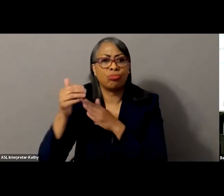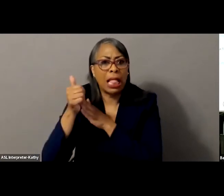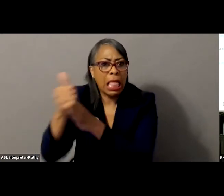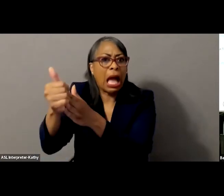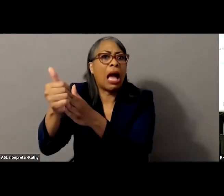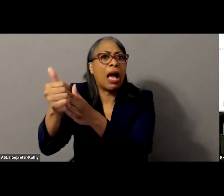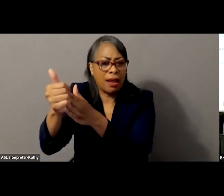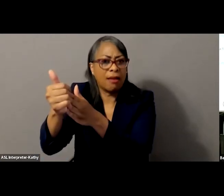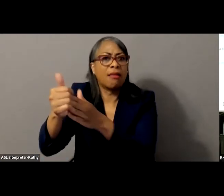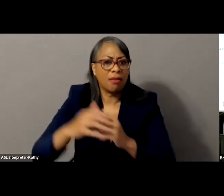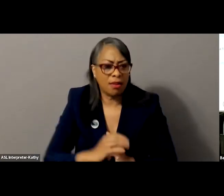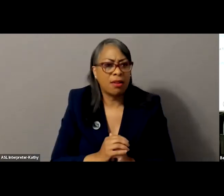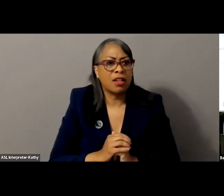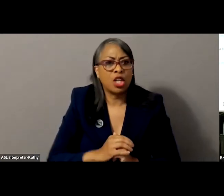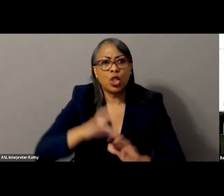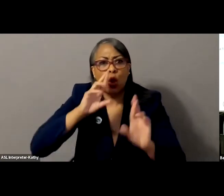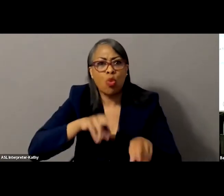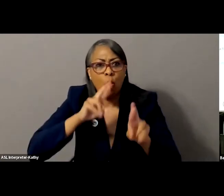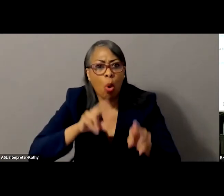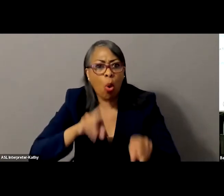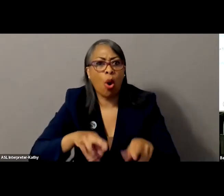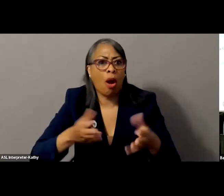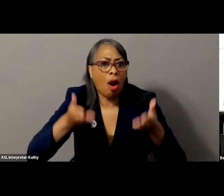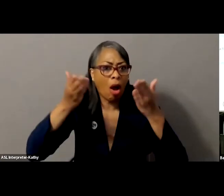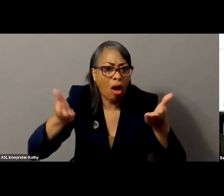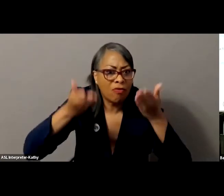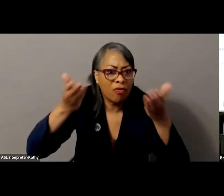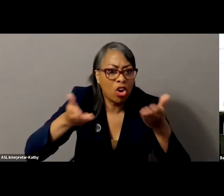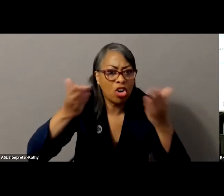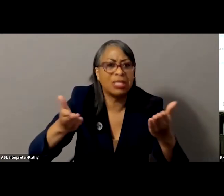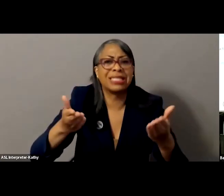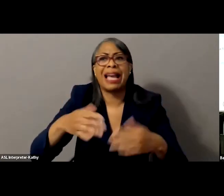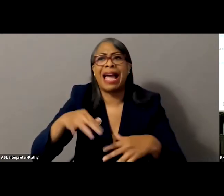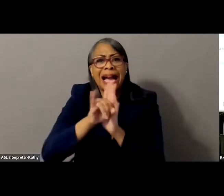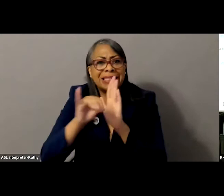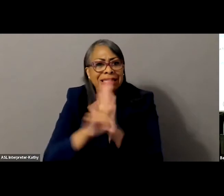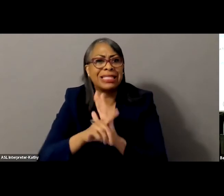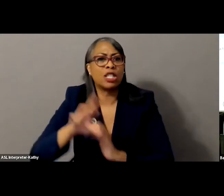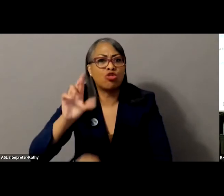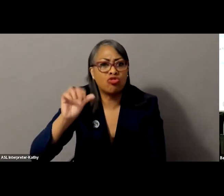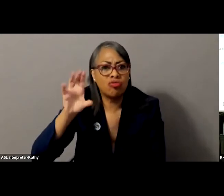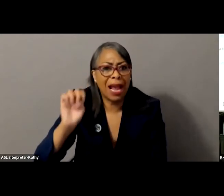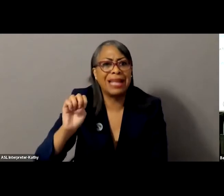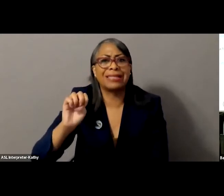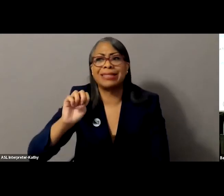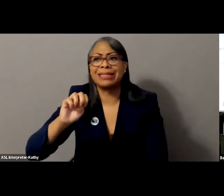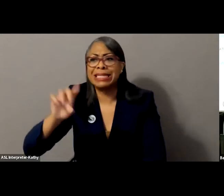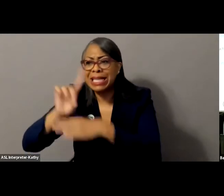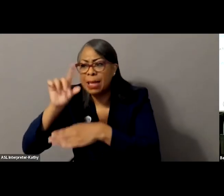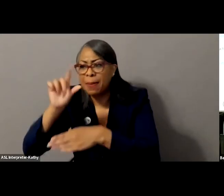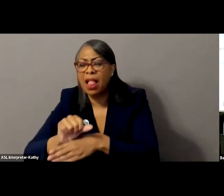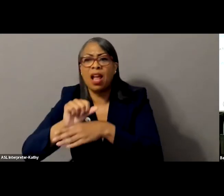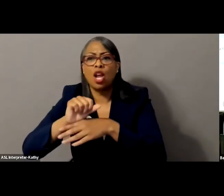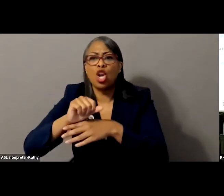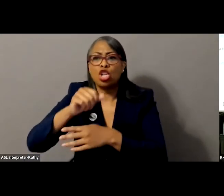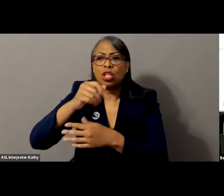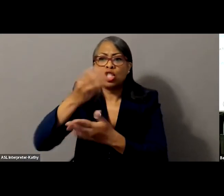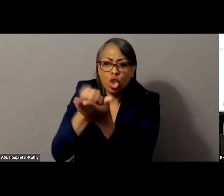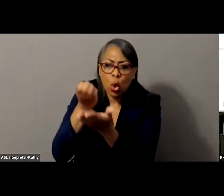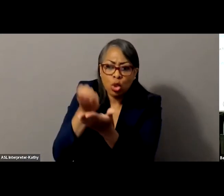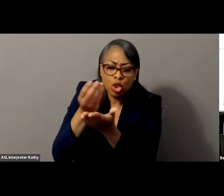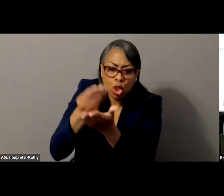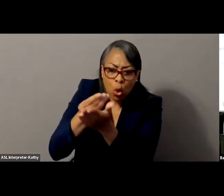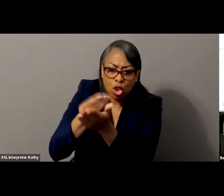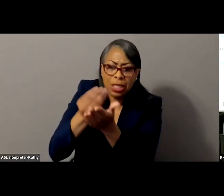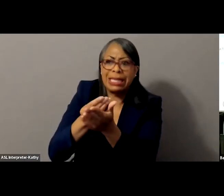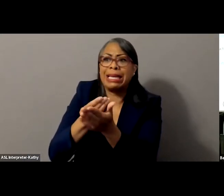the characteristics the report offers: gender, sex identity, race, ethnicity, categories, disabilities, socioeconomic constructs,